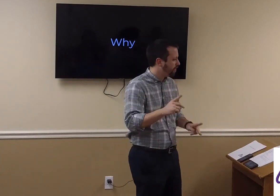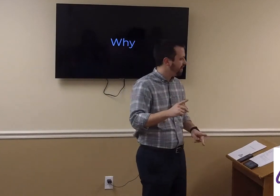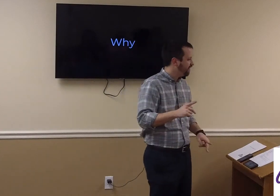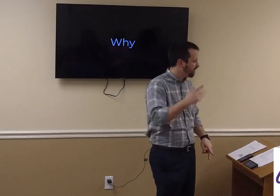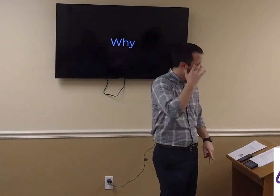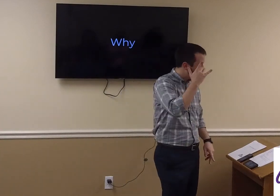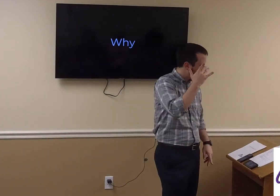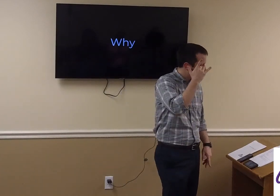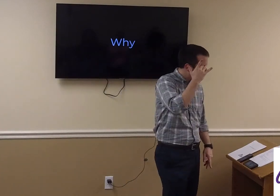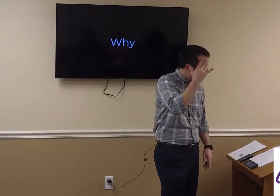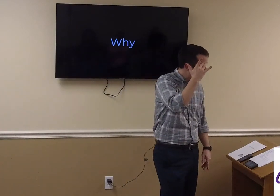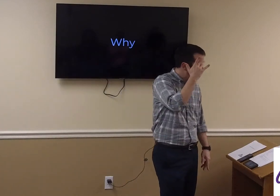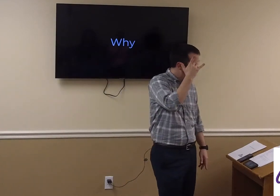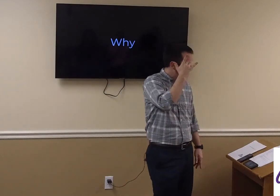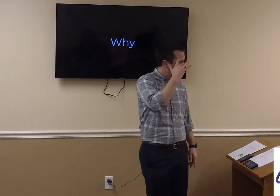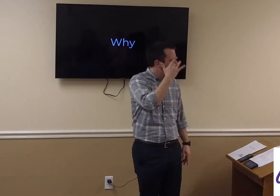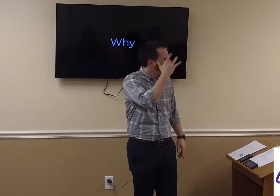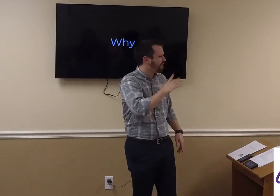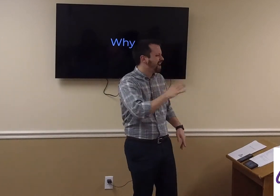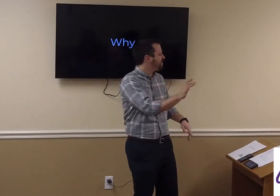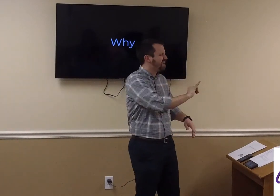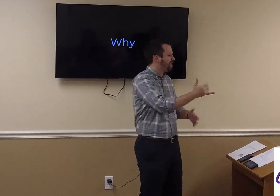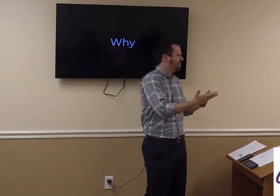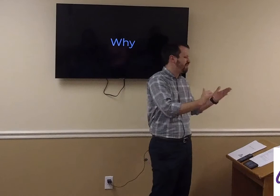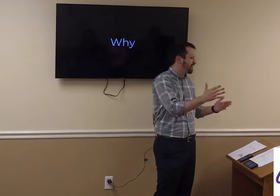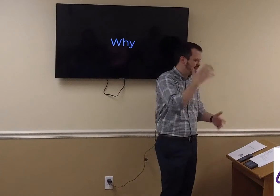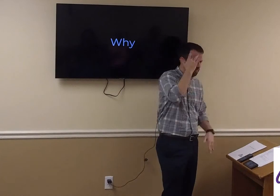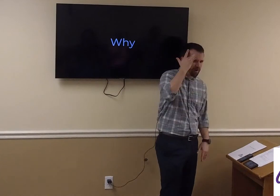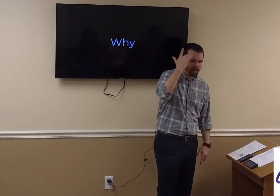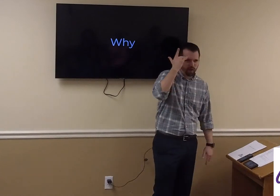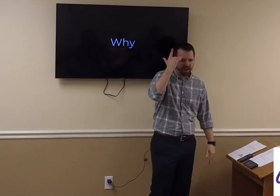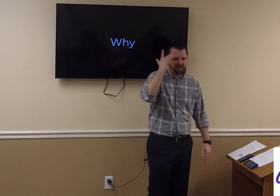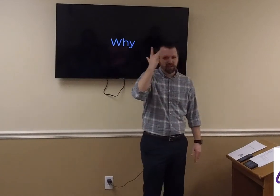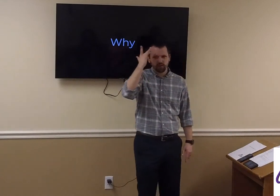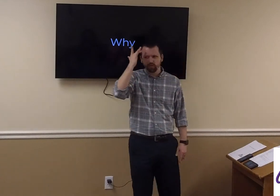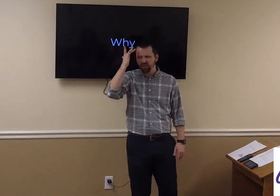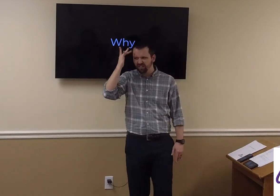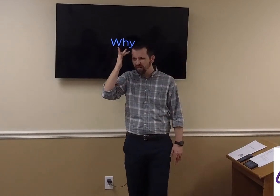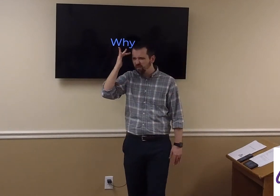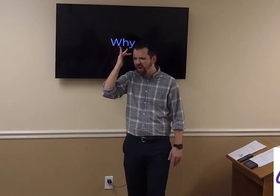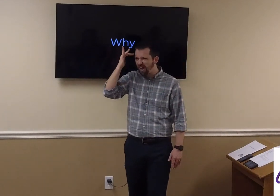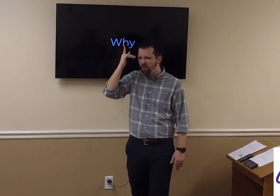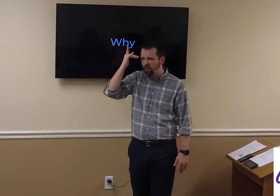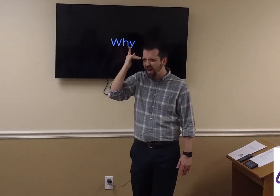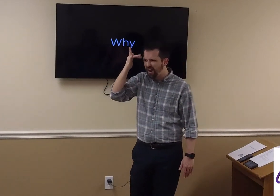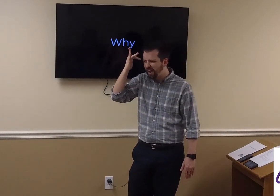What? Yeah. Oh, one's fine. That's the same thing. Why? You do it for one, that's fine. Why? That's what makes it